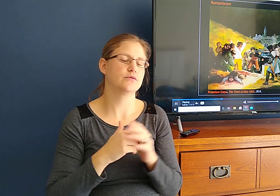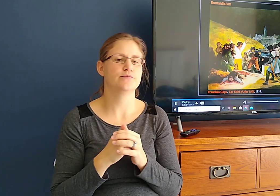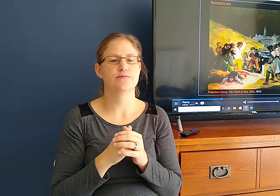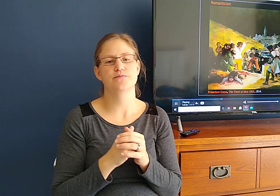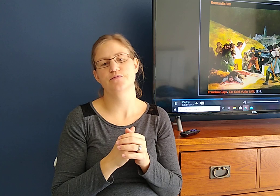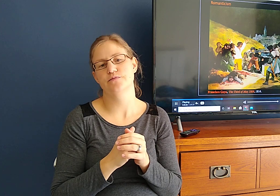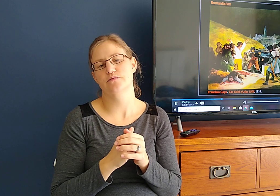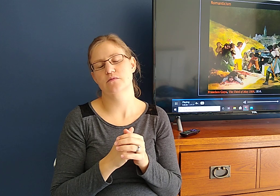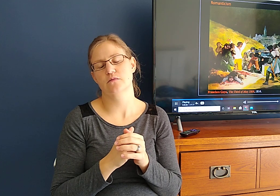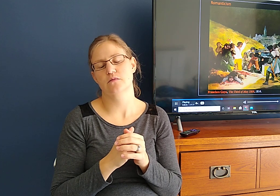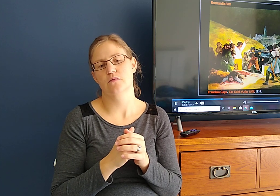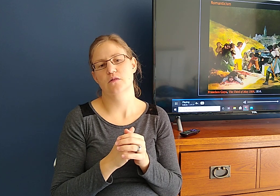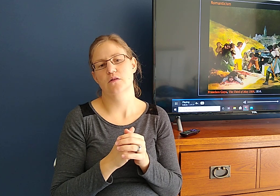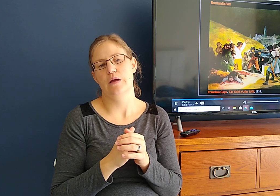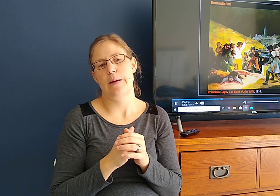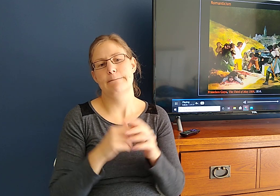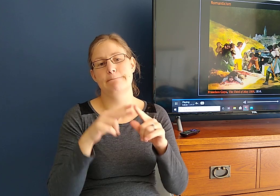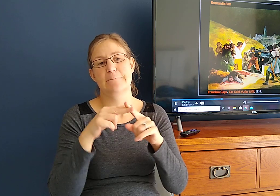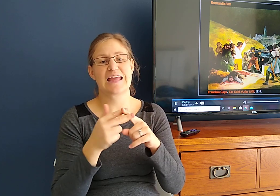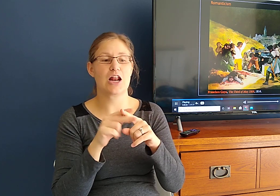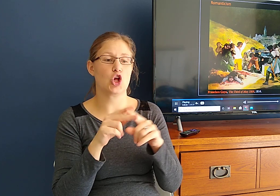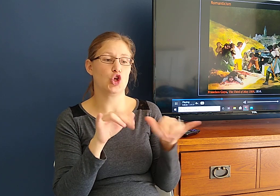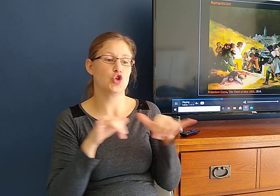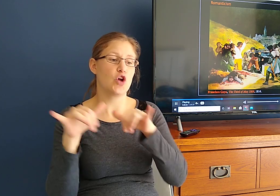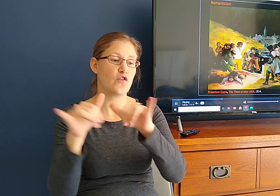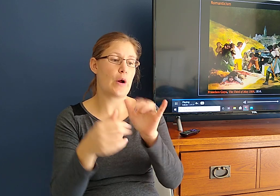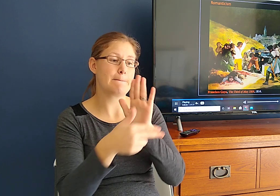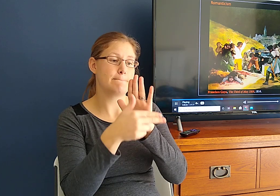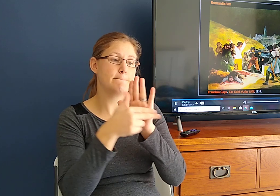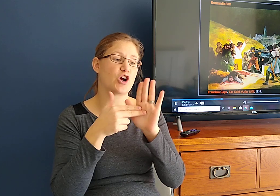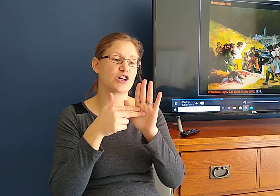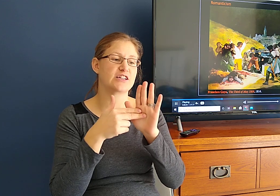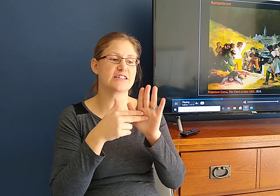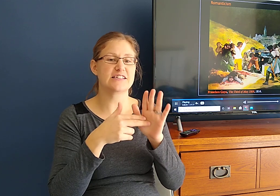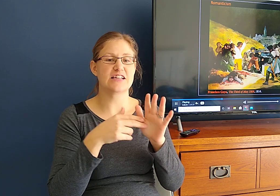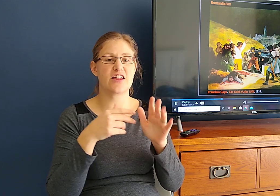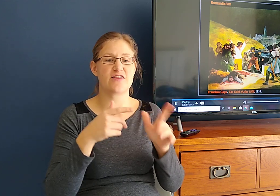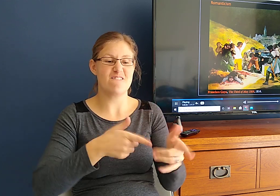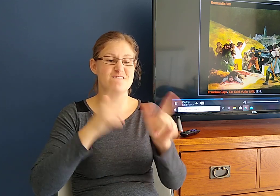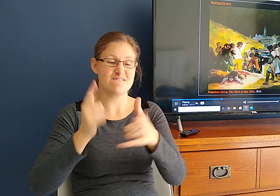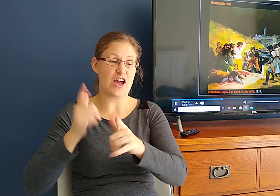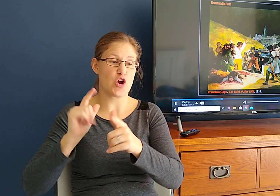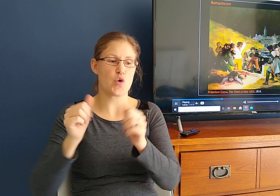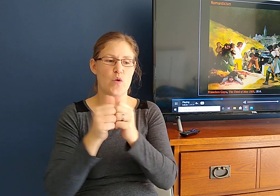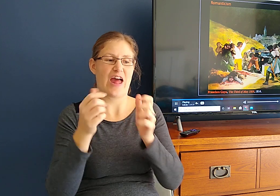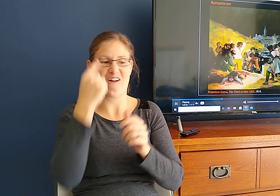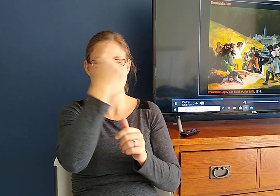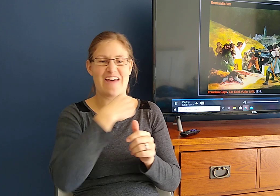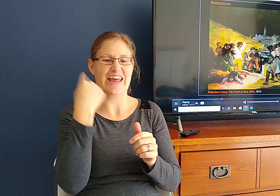Mechanical uniformity marks the faceless firing squad in contrast to the defenseless group that is the